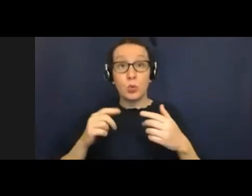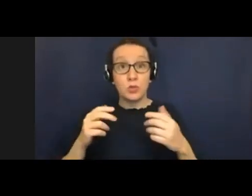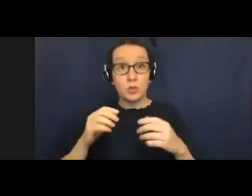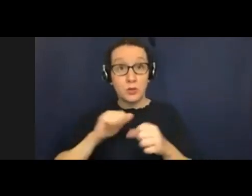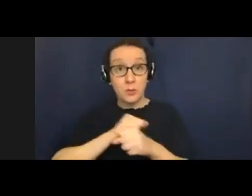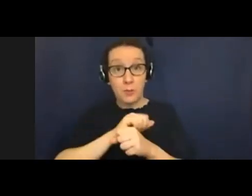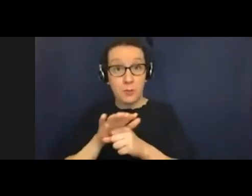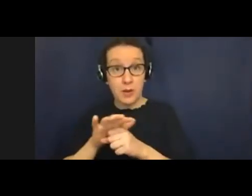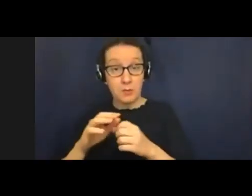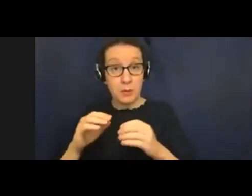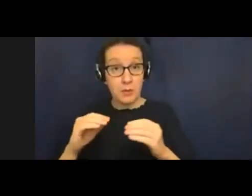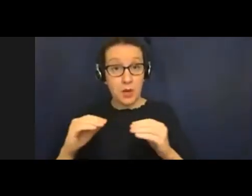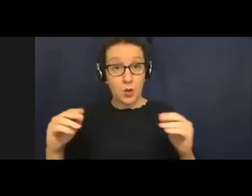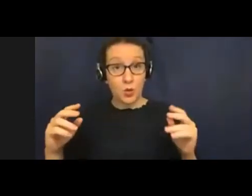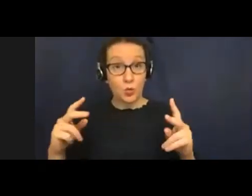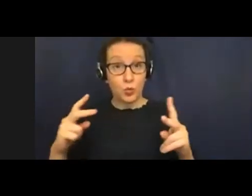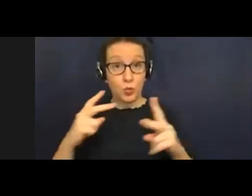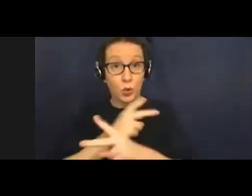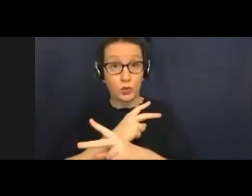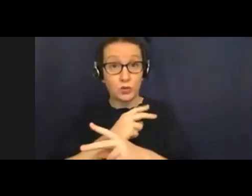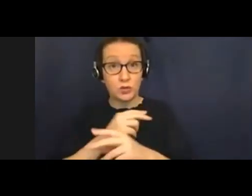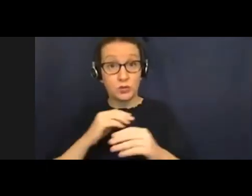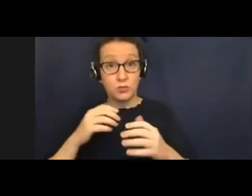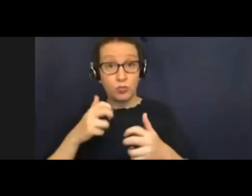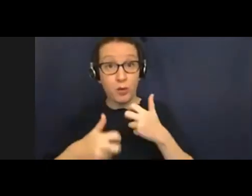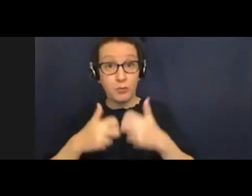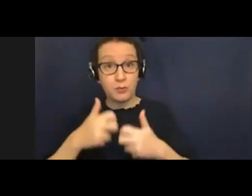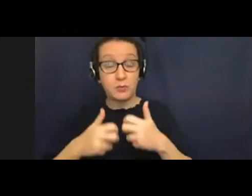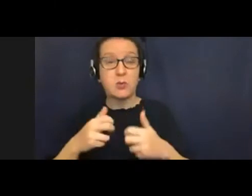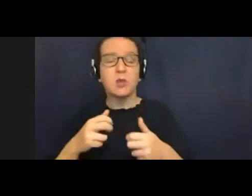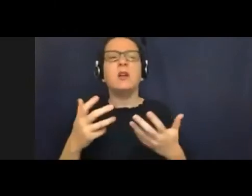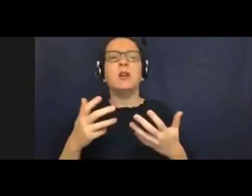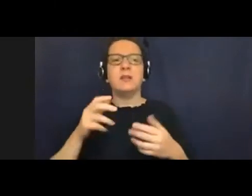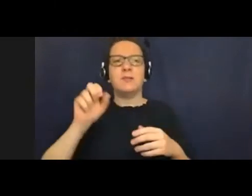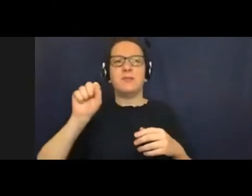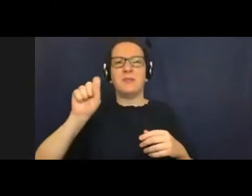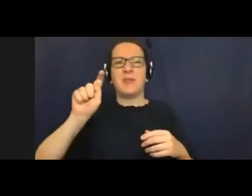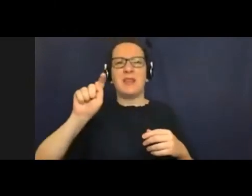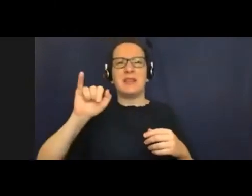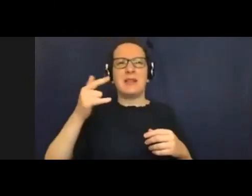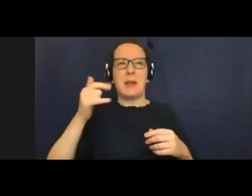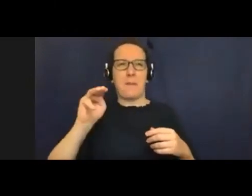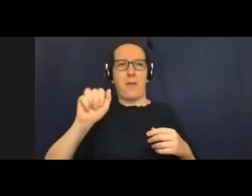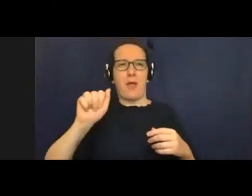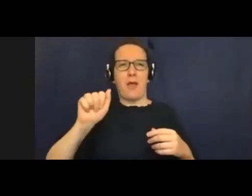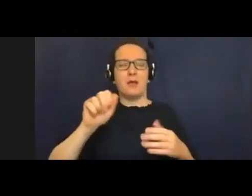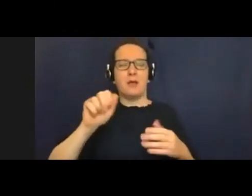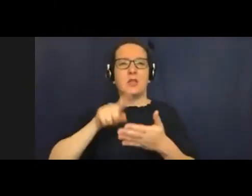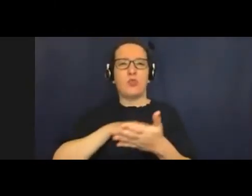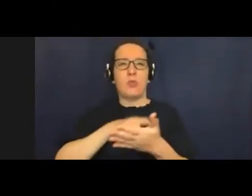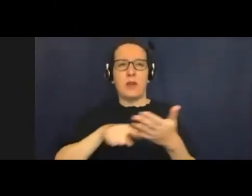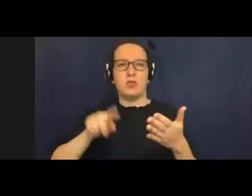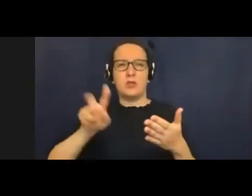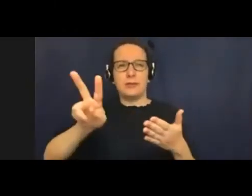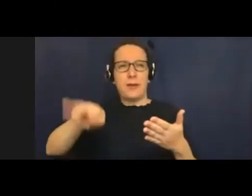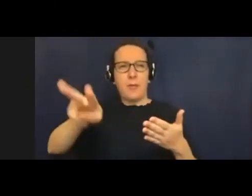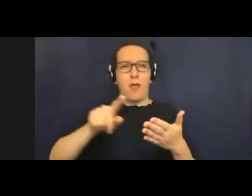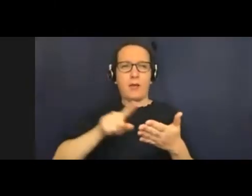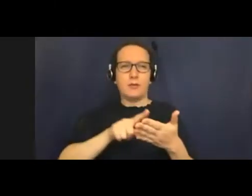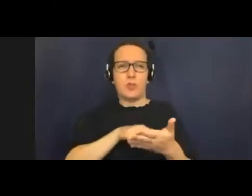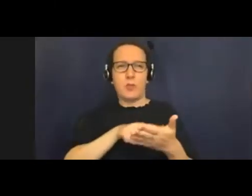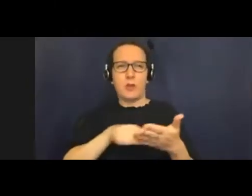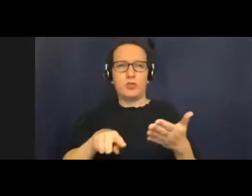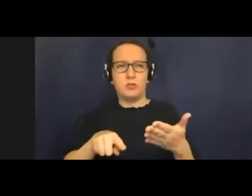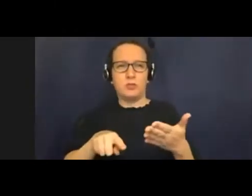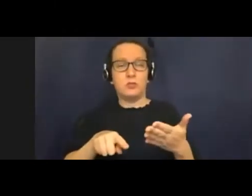that is really the root of many of the other barriers that we've been discussing today. And a good solution for that we're starting to